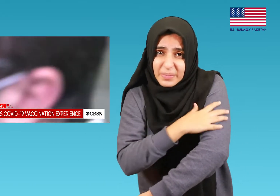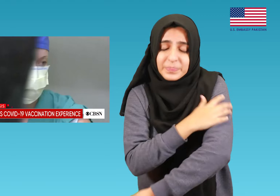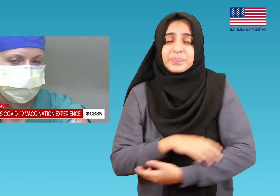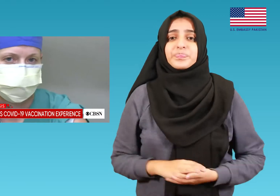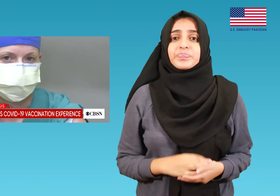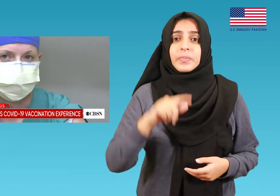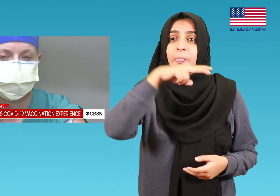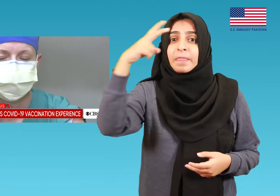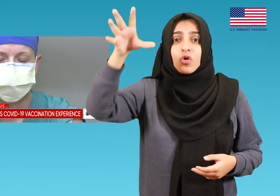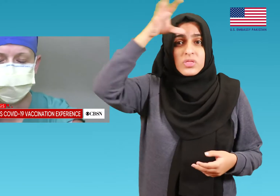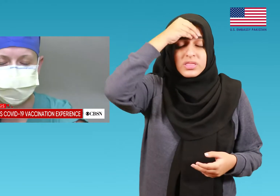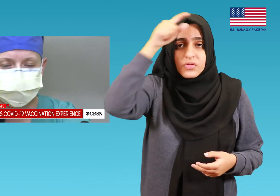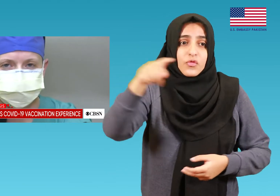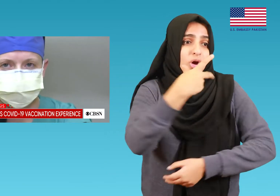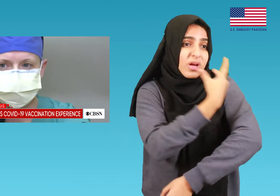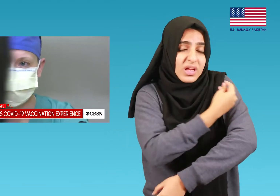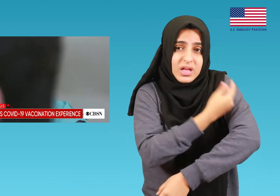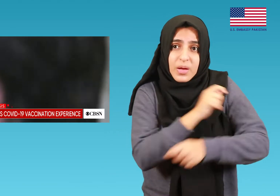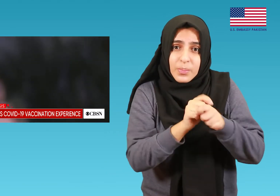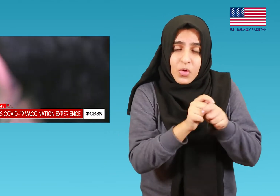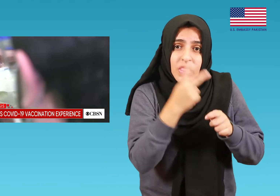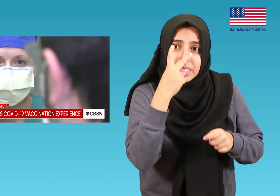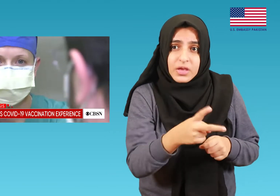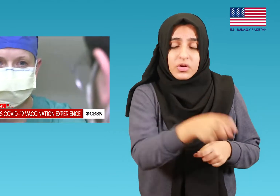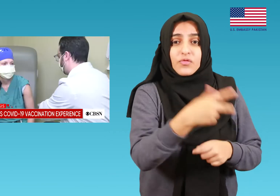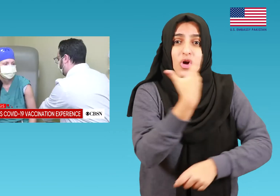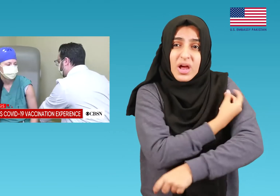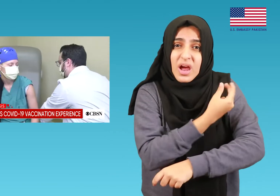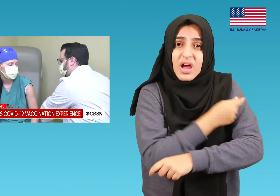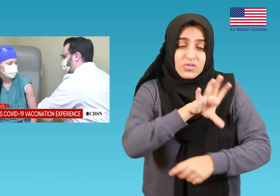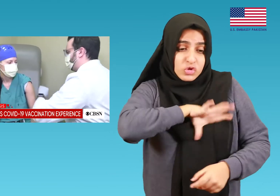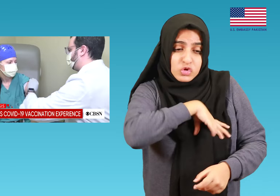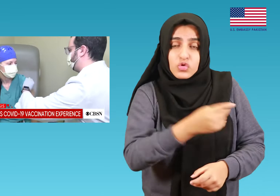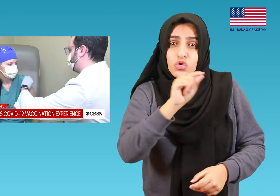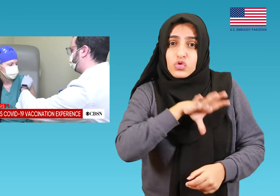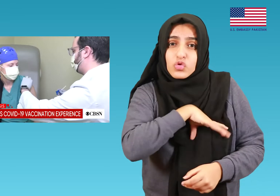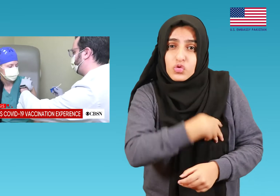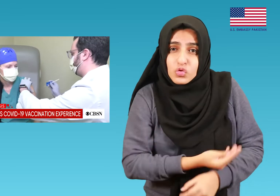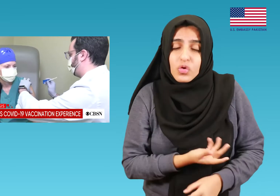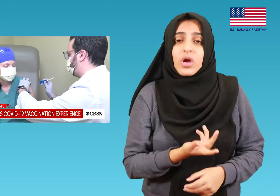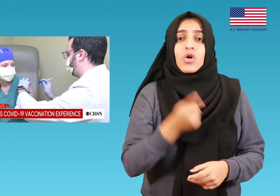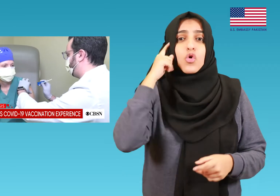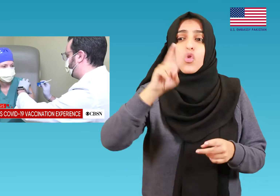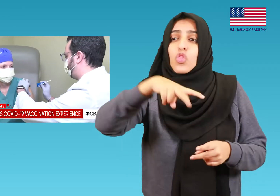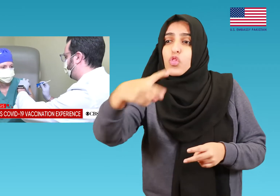Officials in charge of Pfizer's vaccine development have pointed out that its vaccine side effects are on par with other